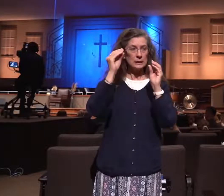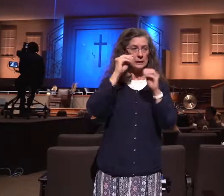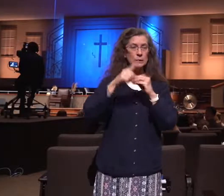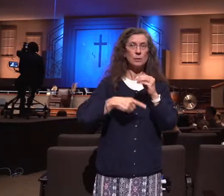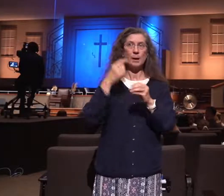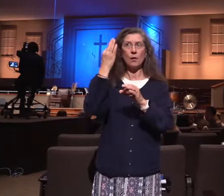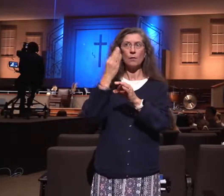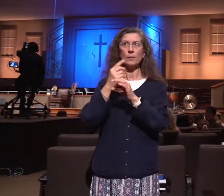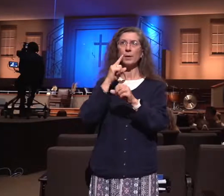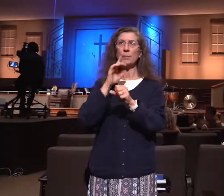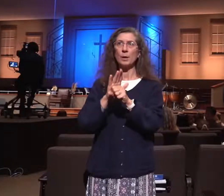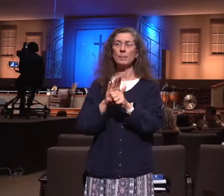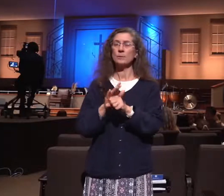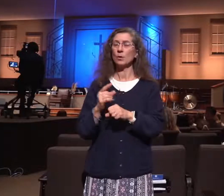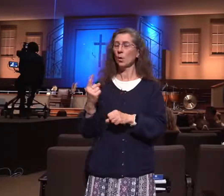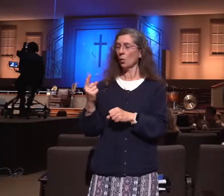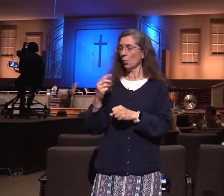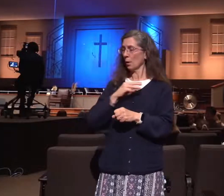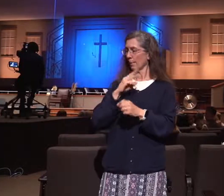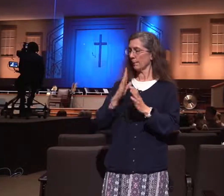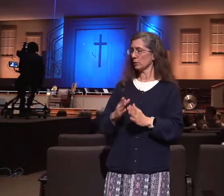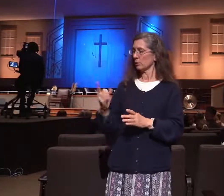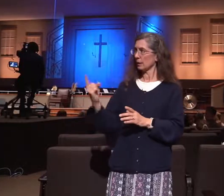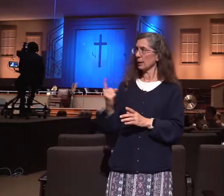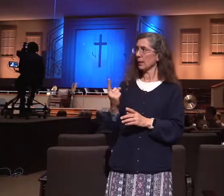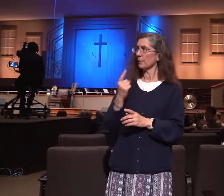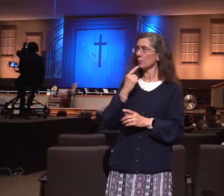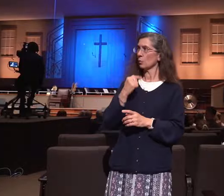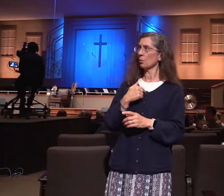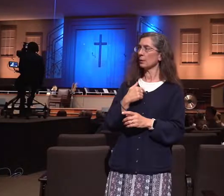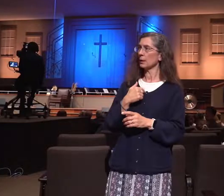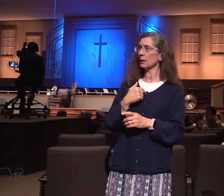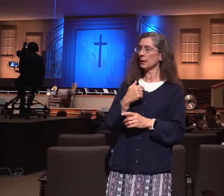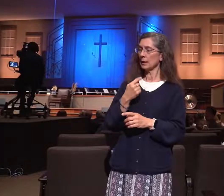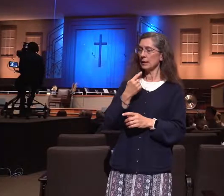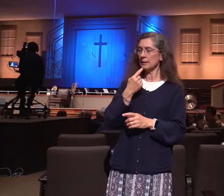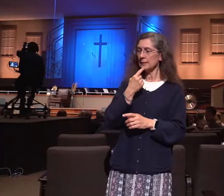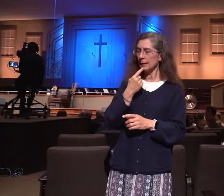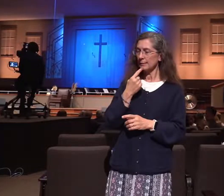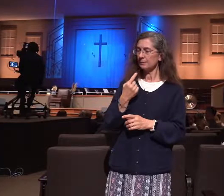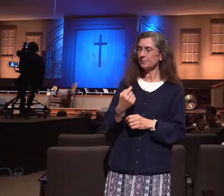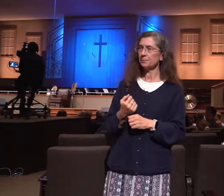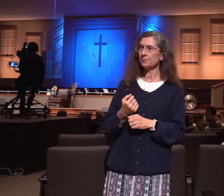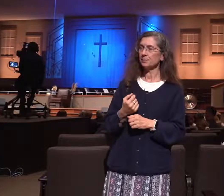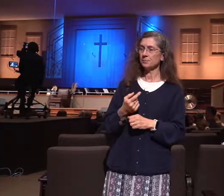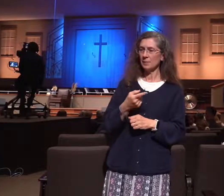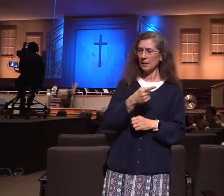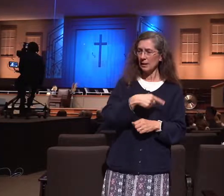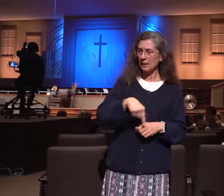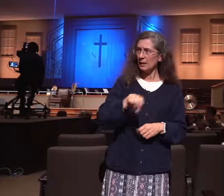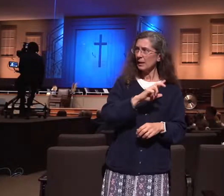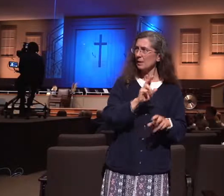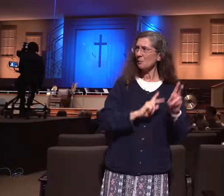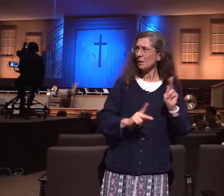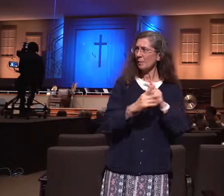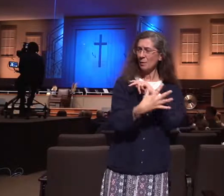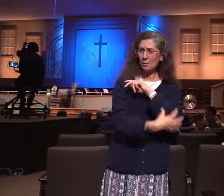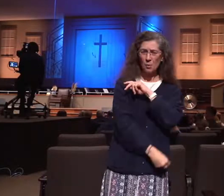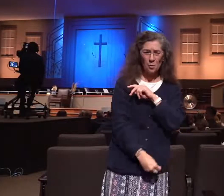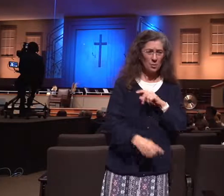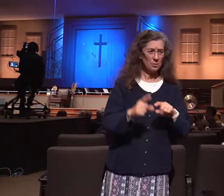One of our missionaries said to me one time, he was in an area in the Philippines, and he said, these people are too poor to